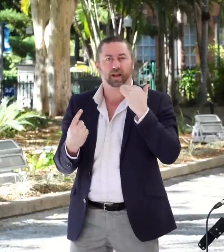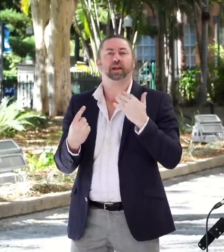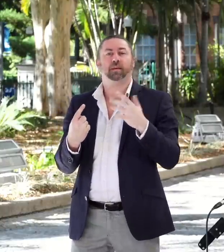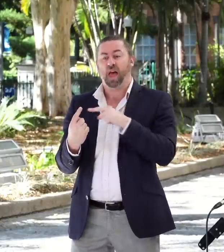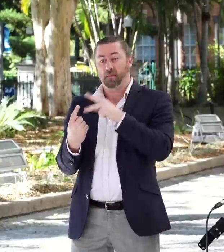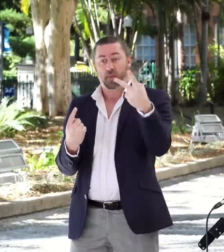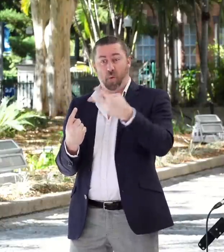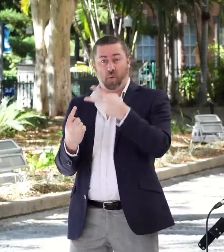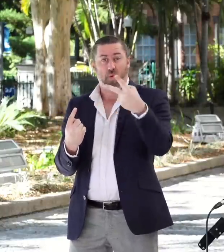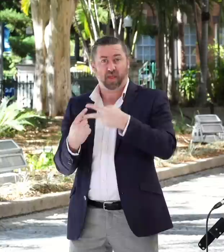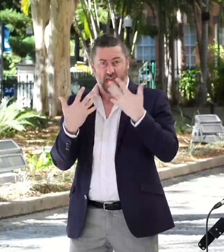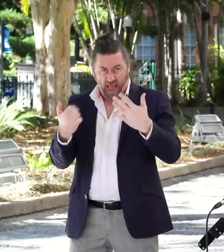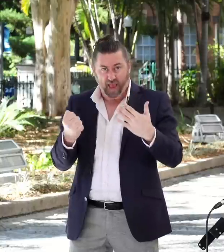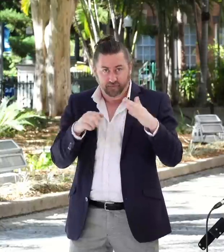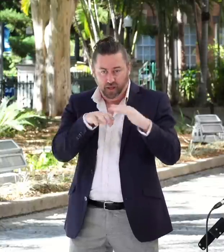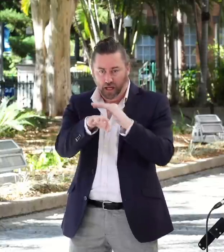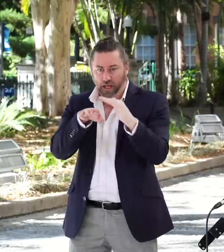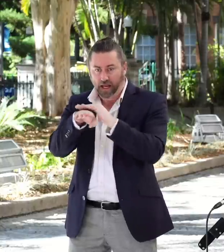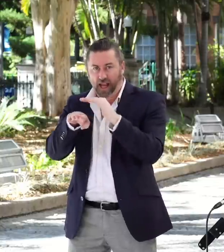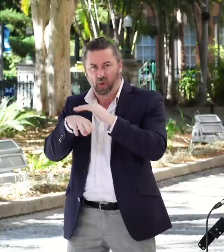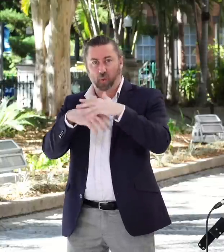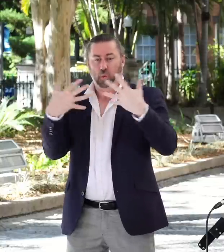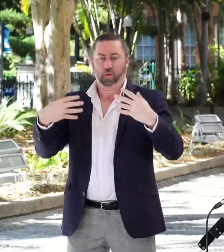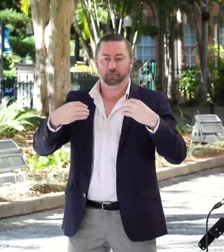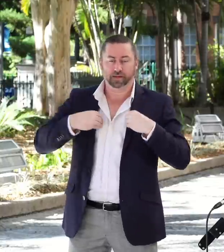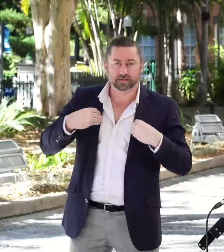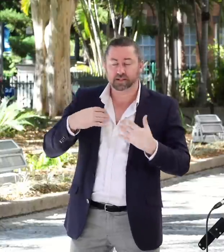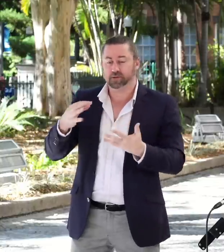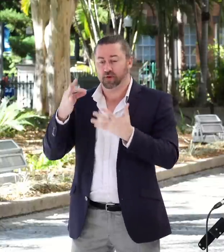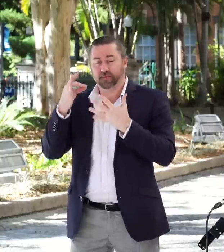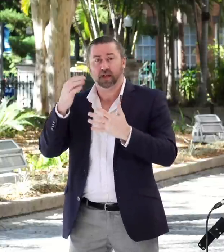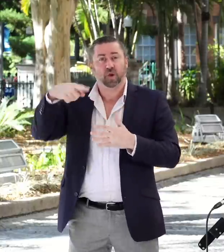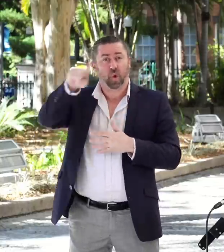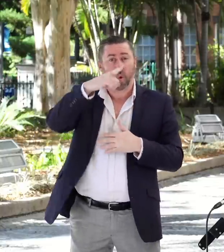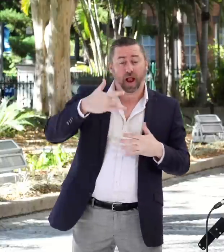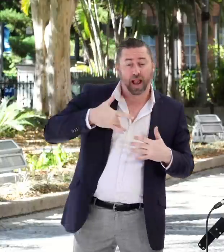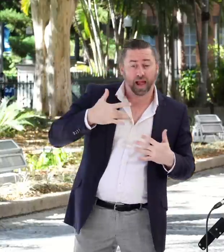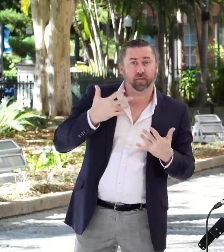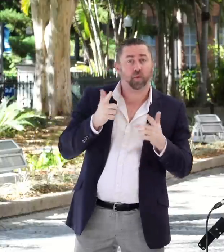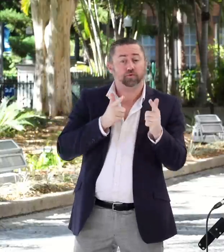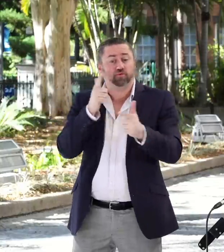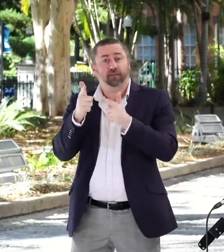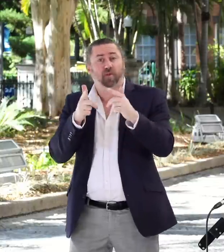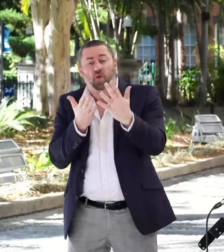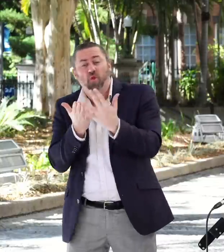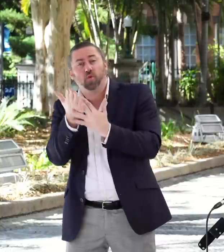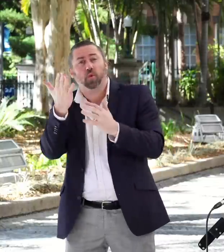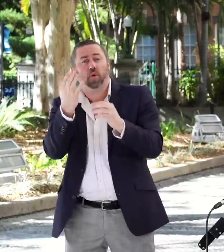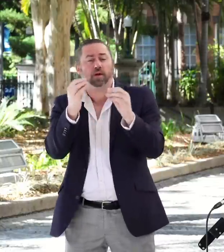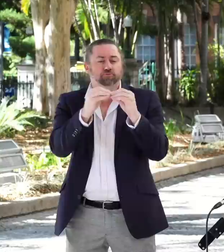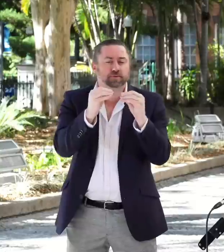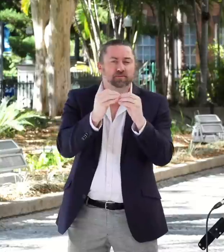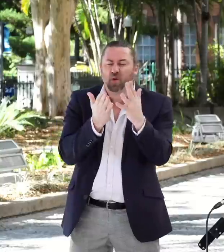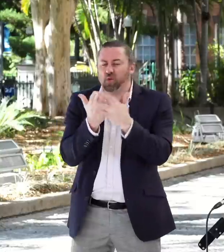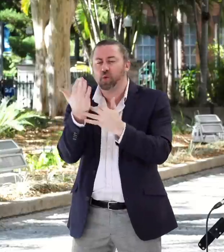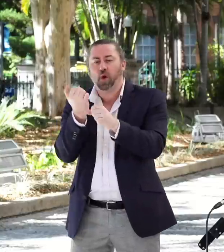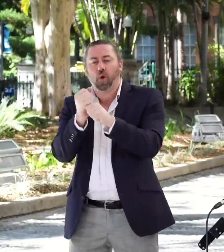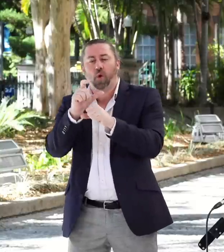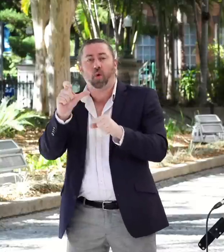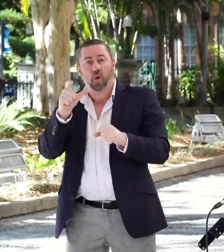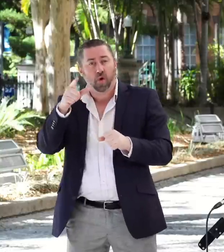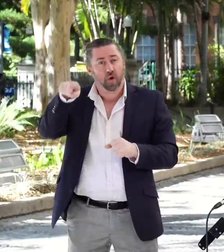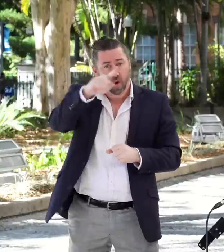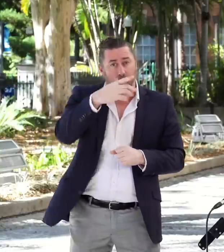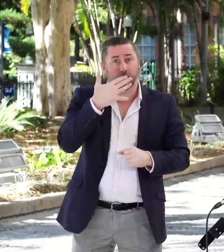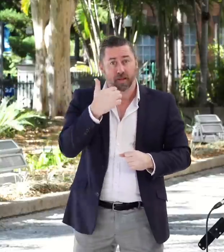who either lives or has travelled around Brisbane or the Gold Coast in the past couple of weeks to be regularly